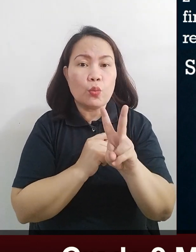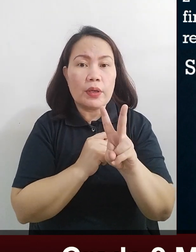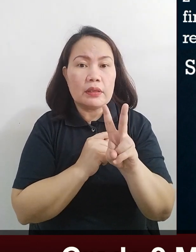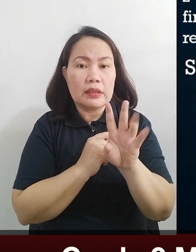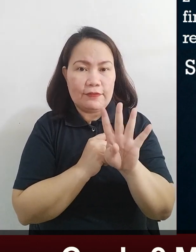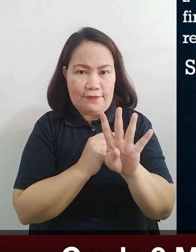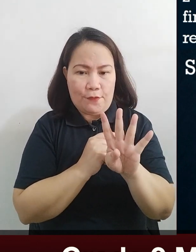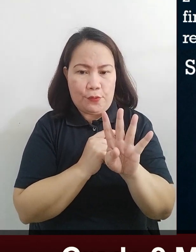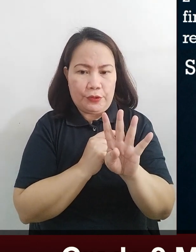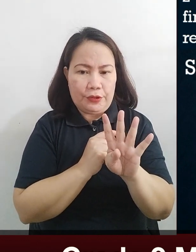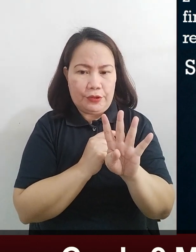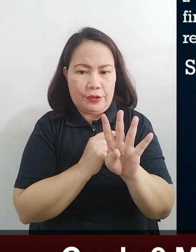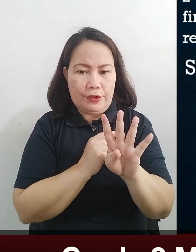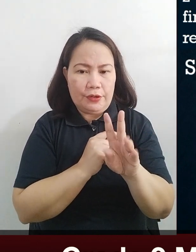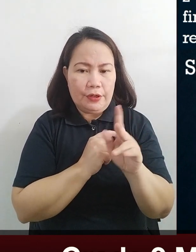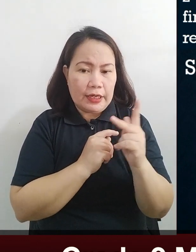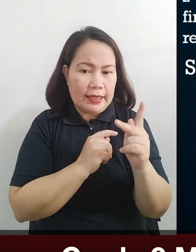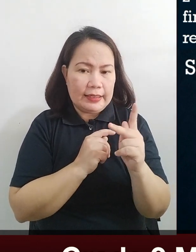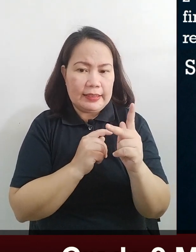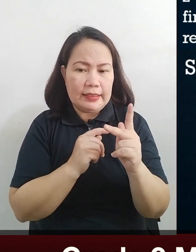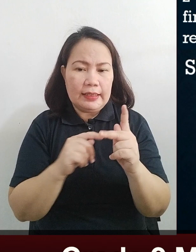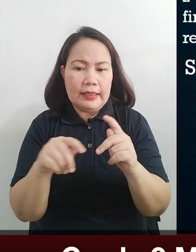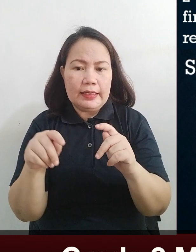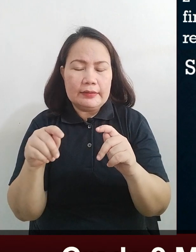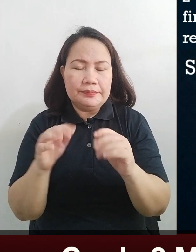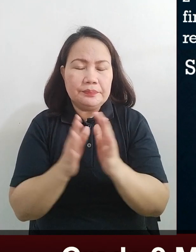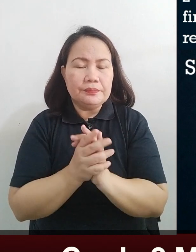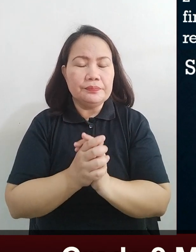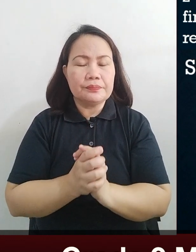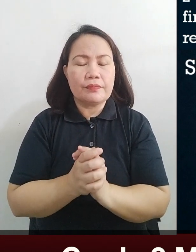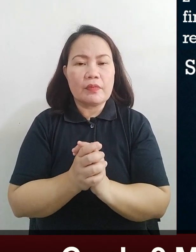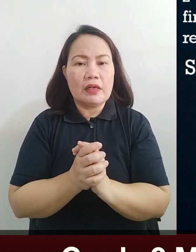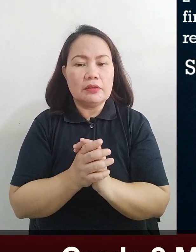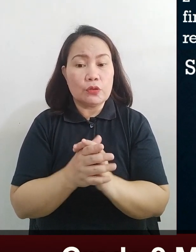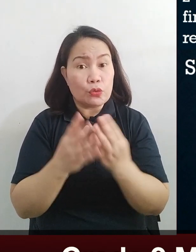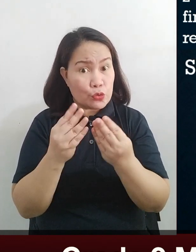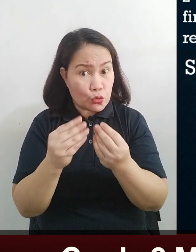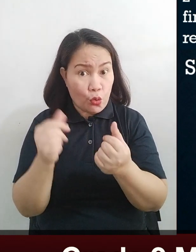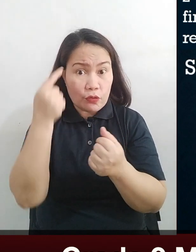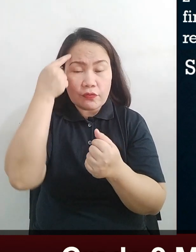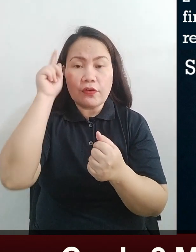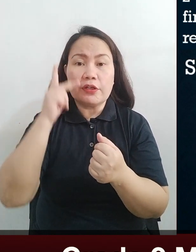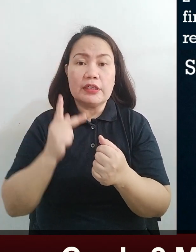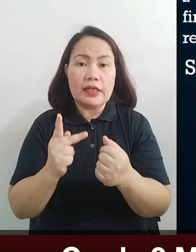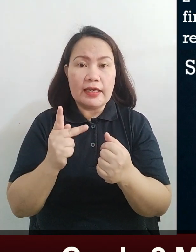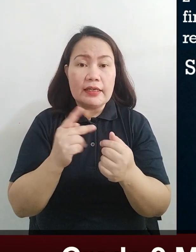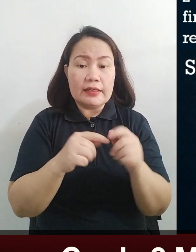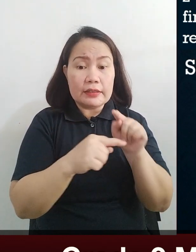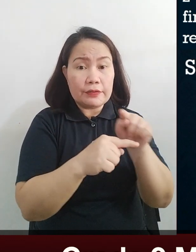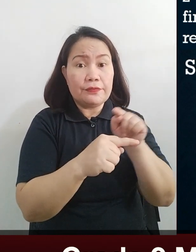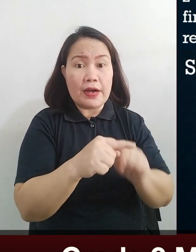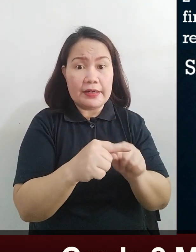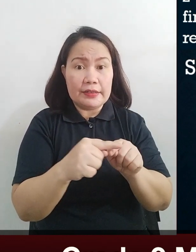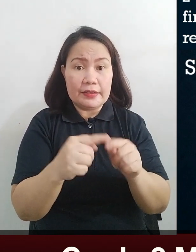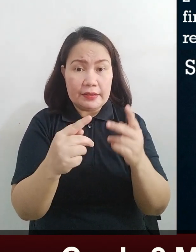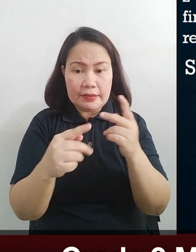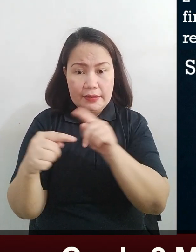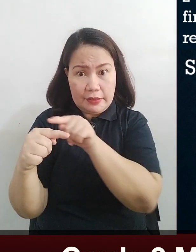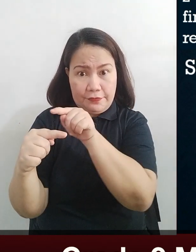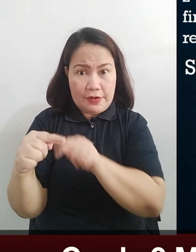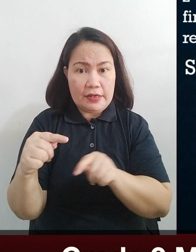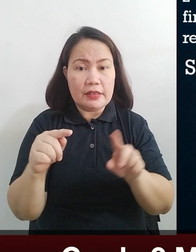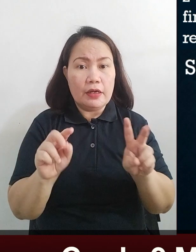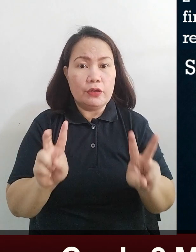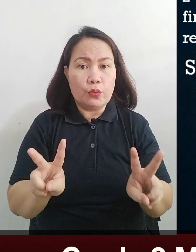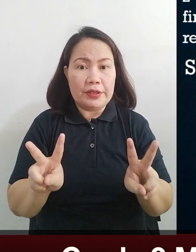is 24. So, 16 equals 24K. To solve for K, divide both